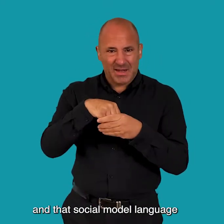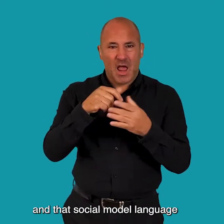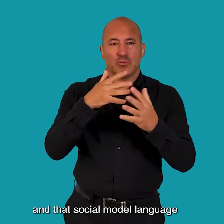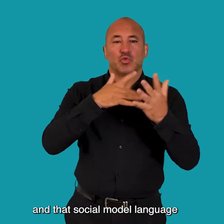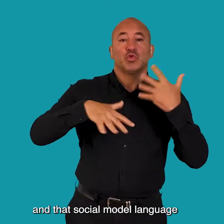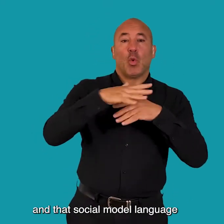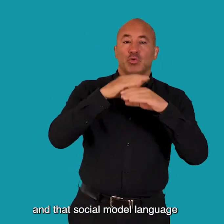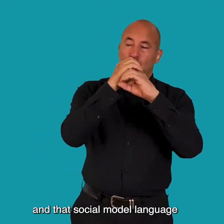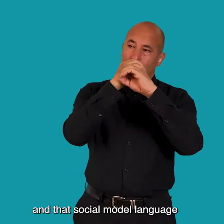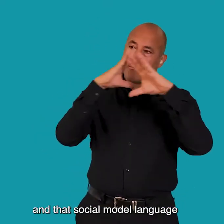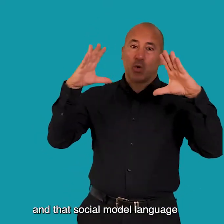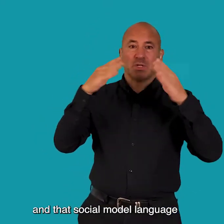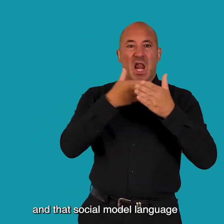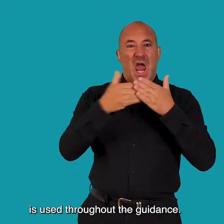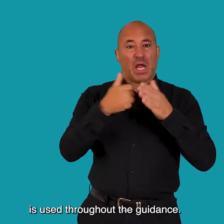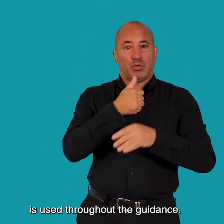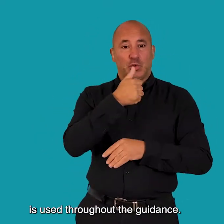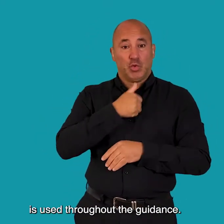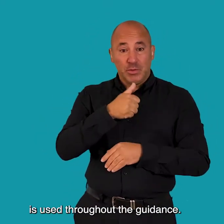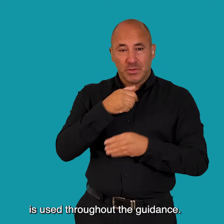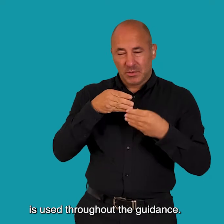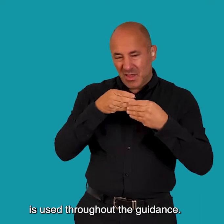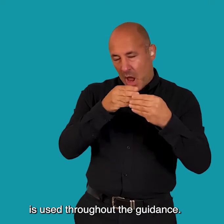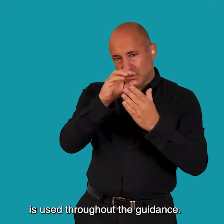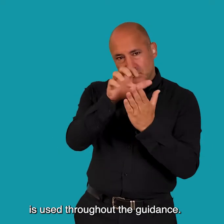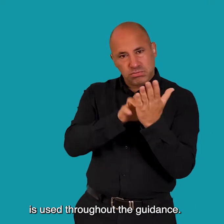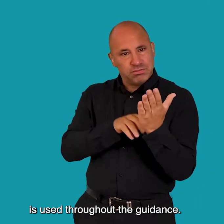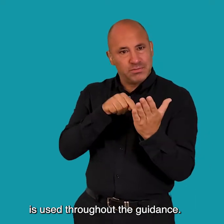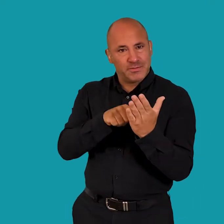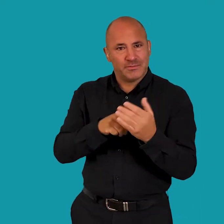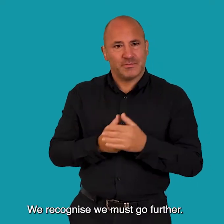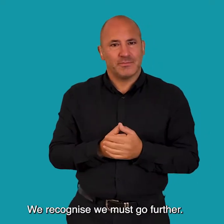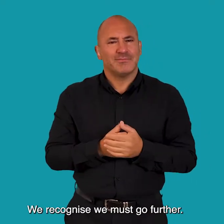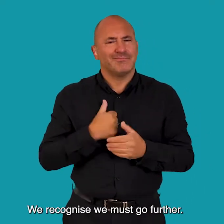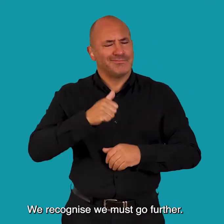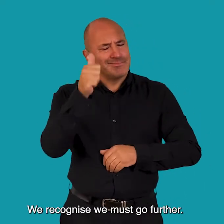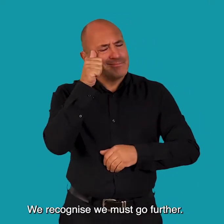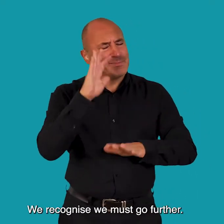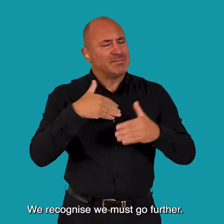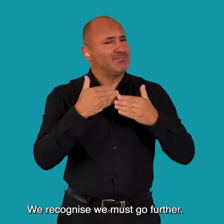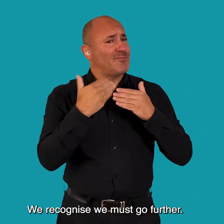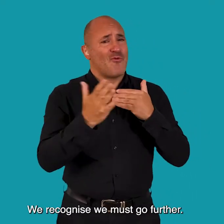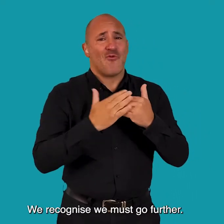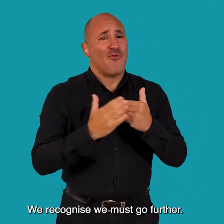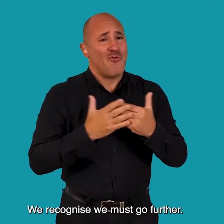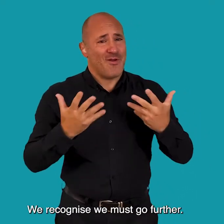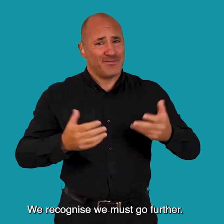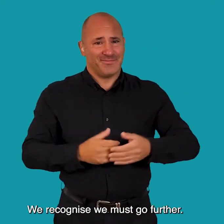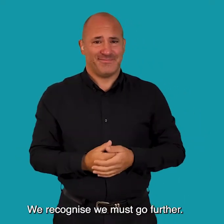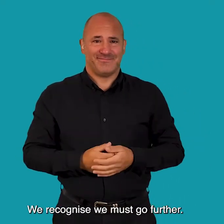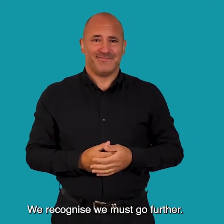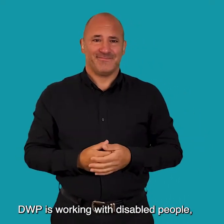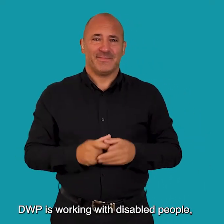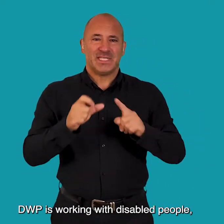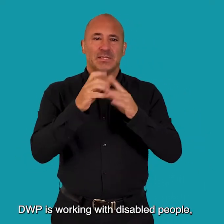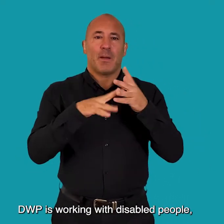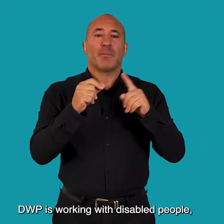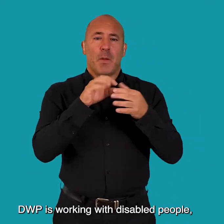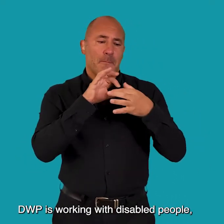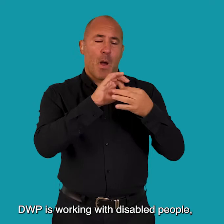that social model language is used throughout the guidance. We recognise we must go further. DWP is working